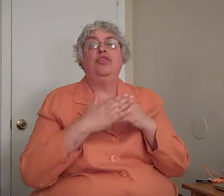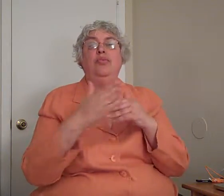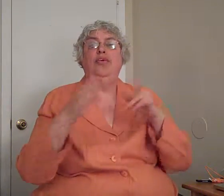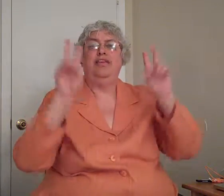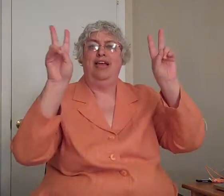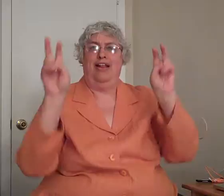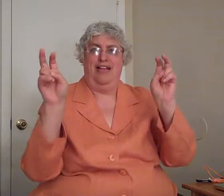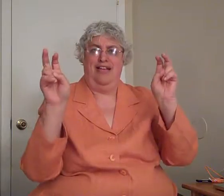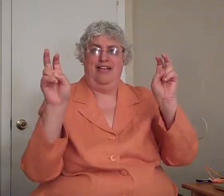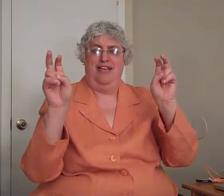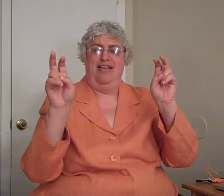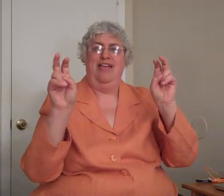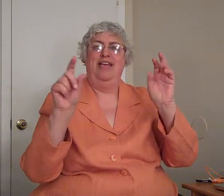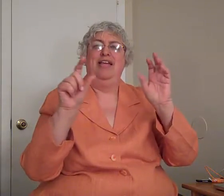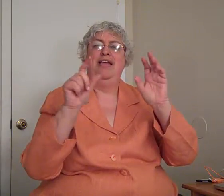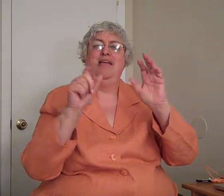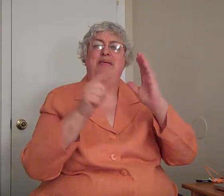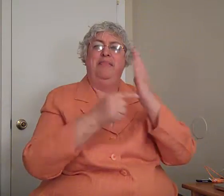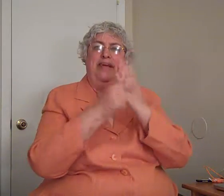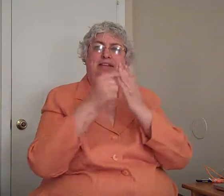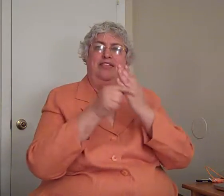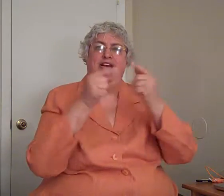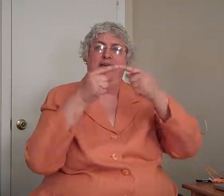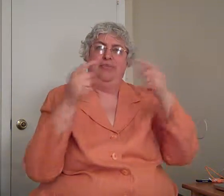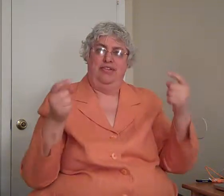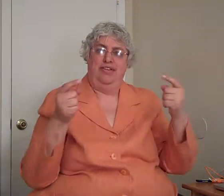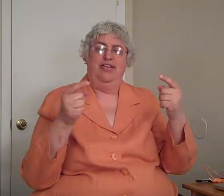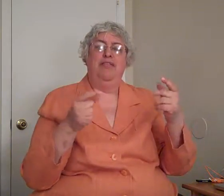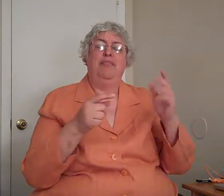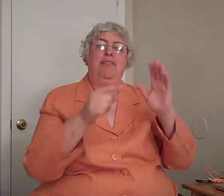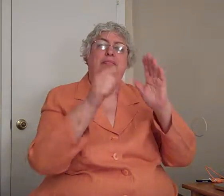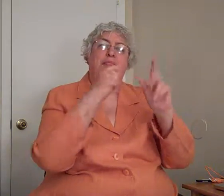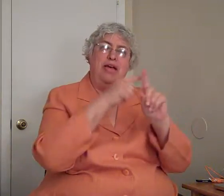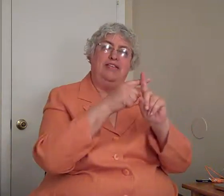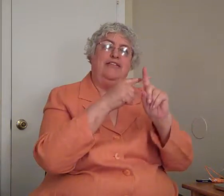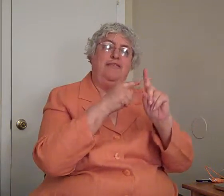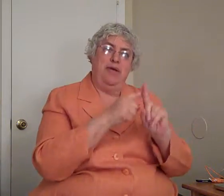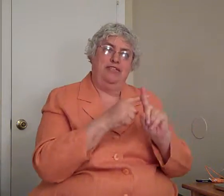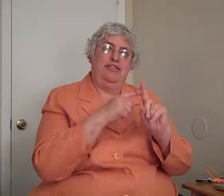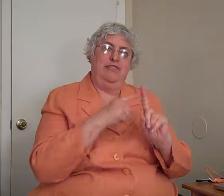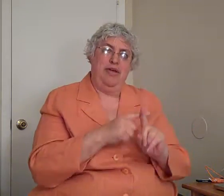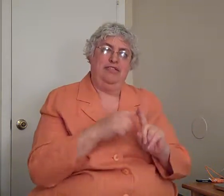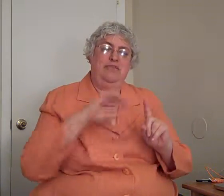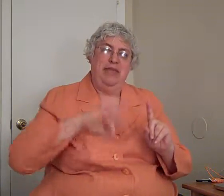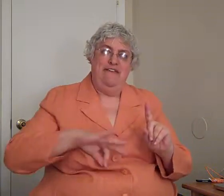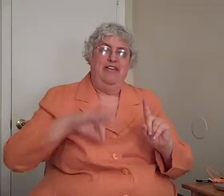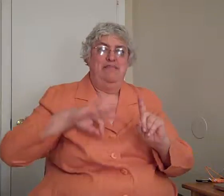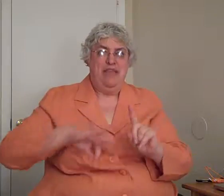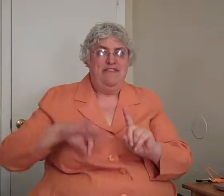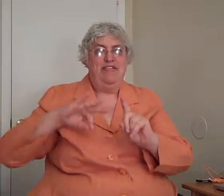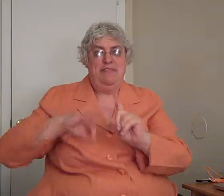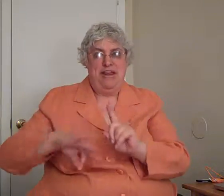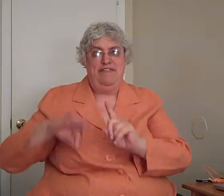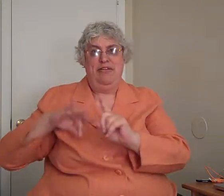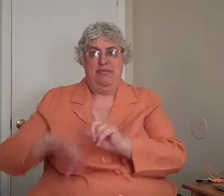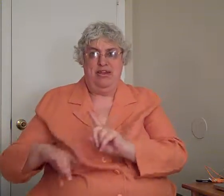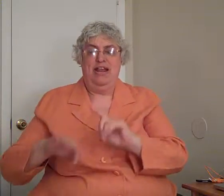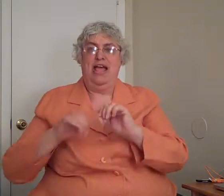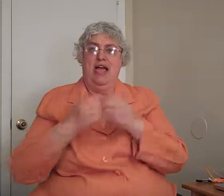on the magazine cover are going to be the opposite. They're going to be positive, and they're going to be full of benefits. For example, how to lose 10 pounds in